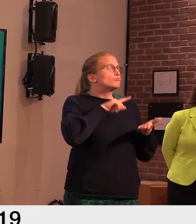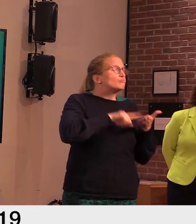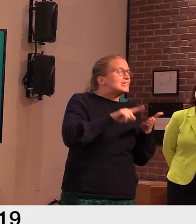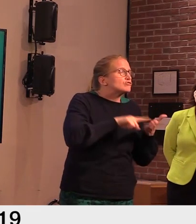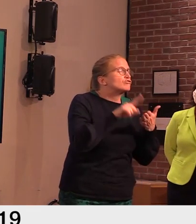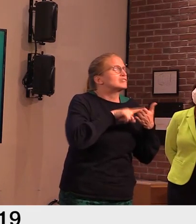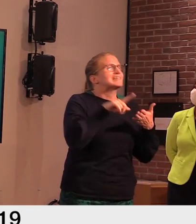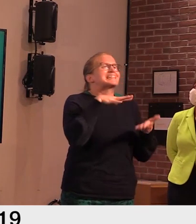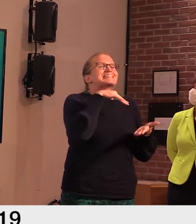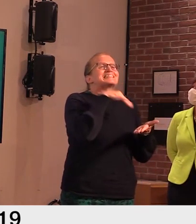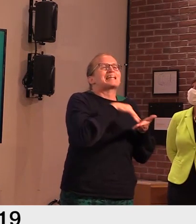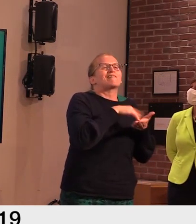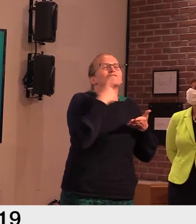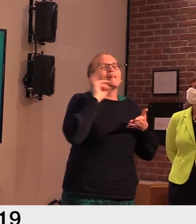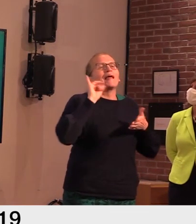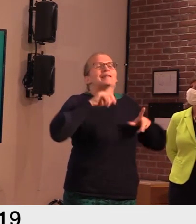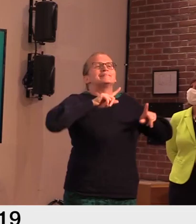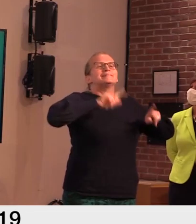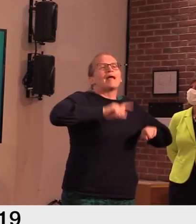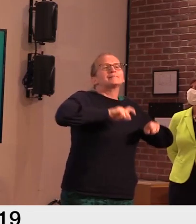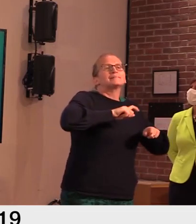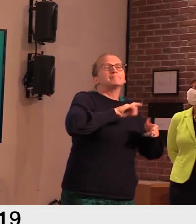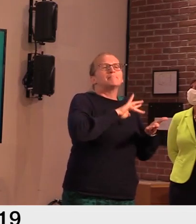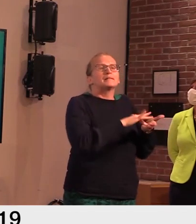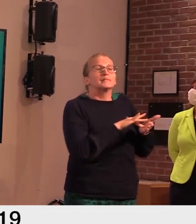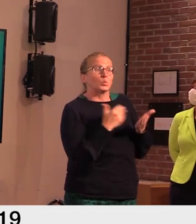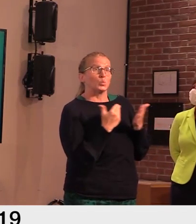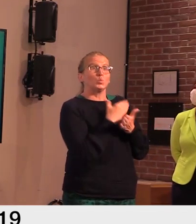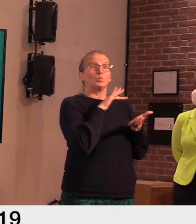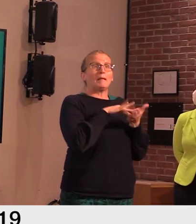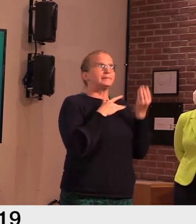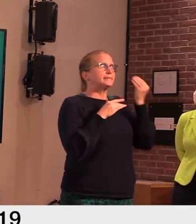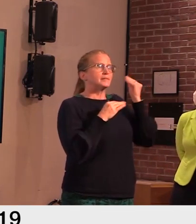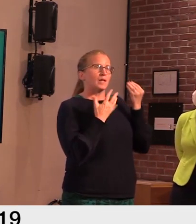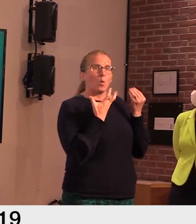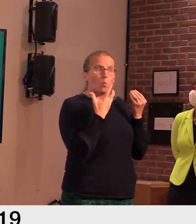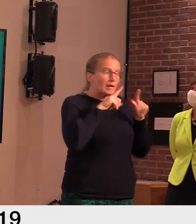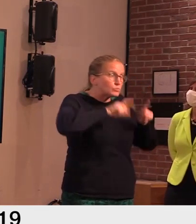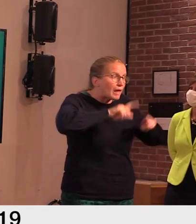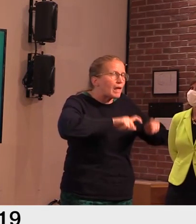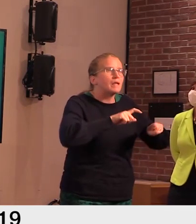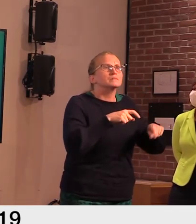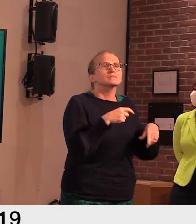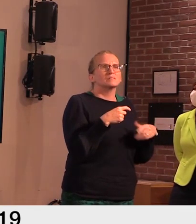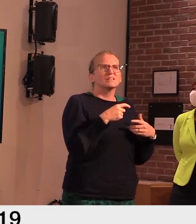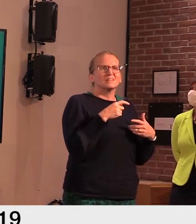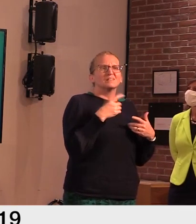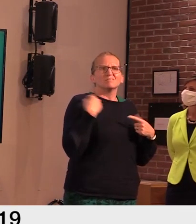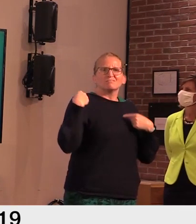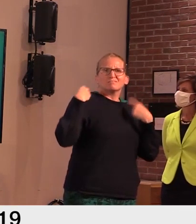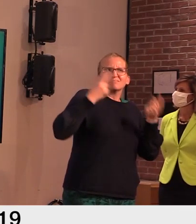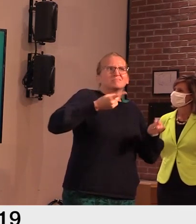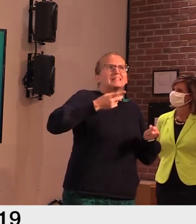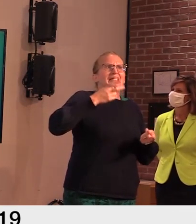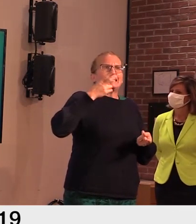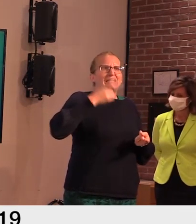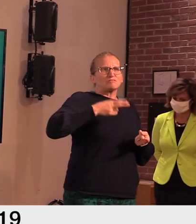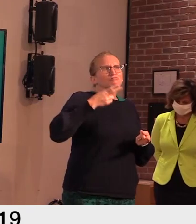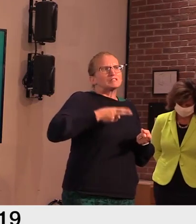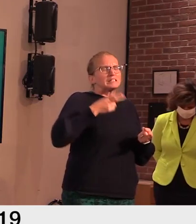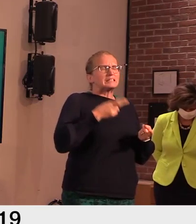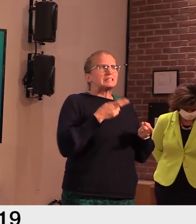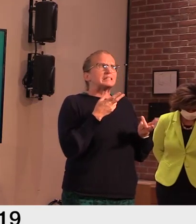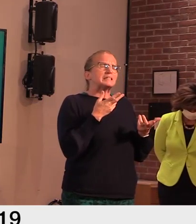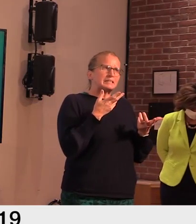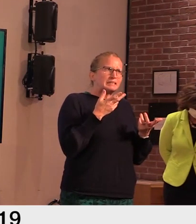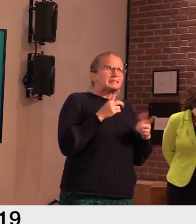been a real difference in the way studies of medical treatments